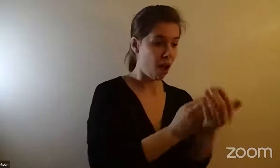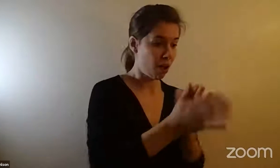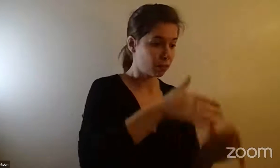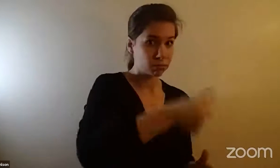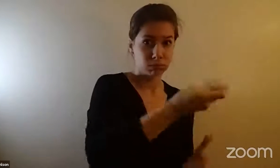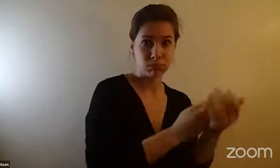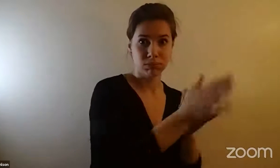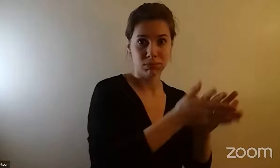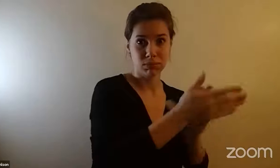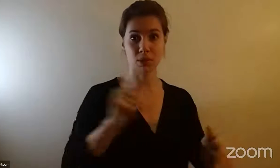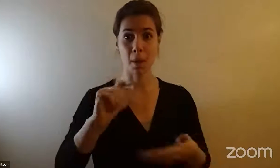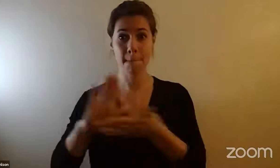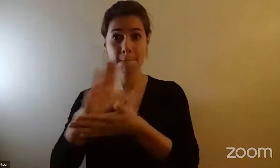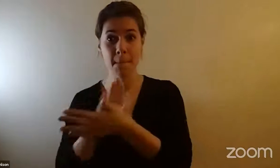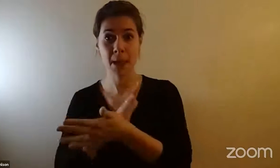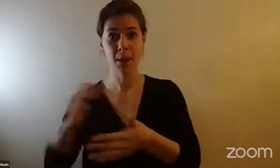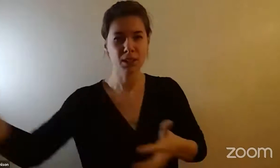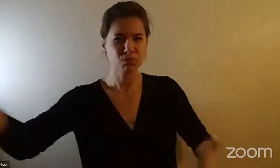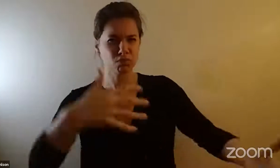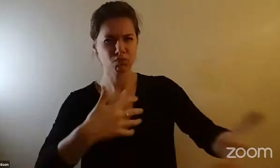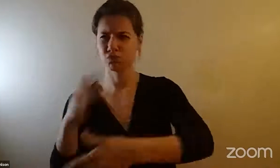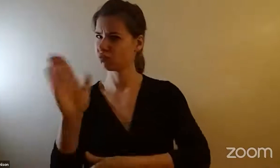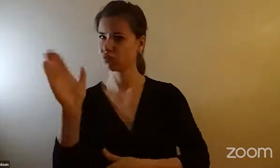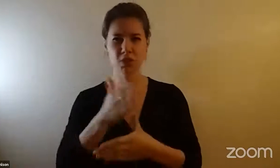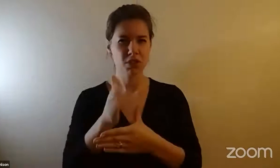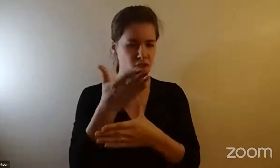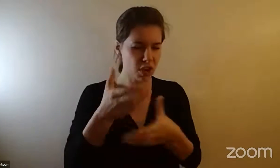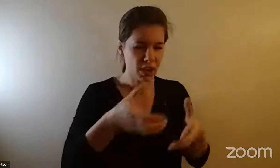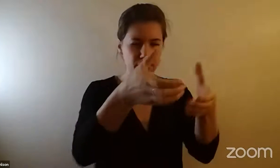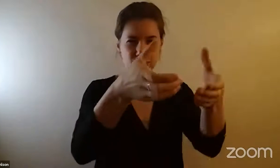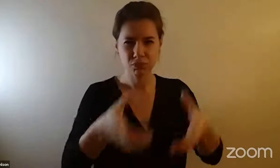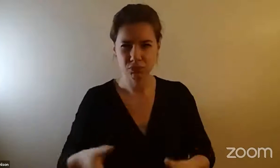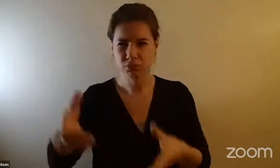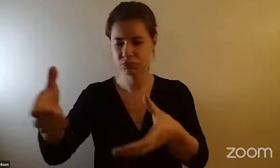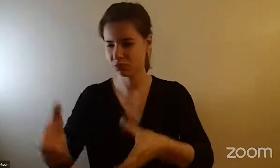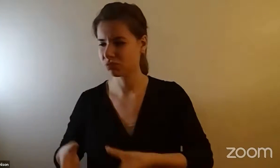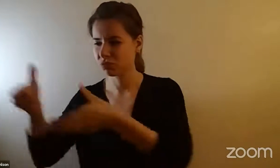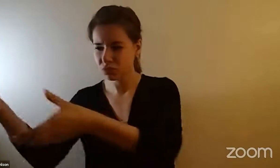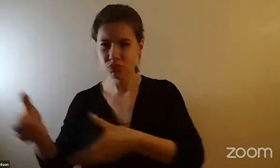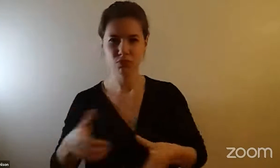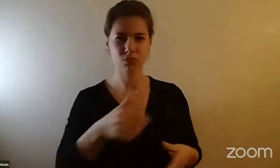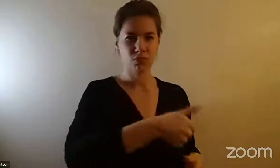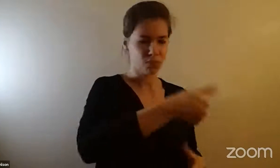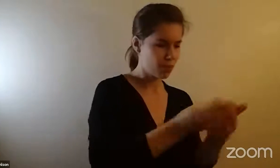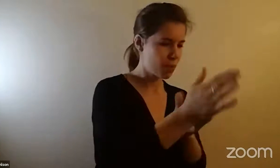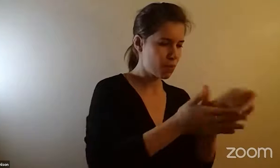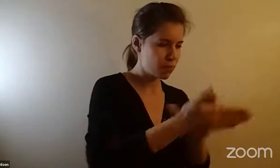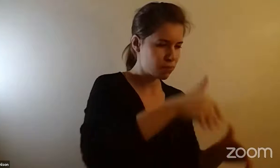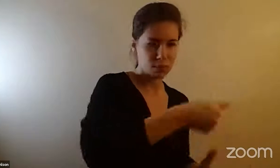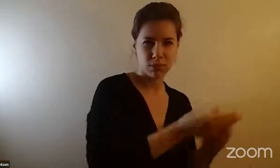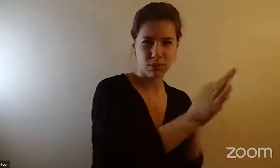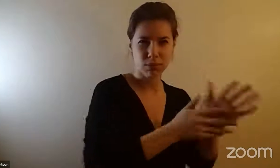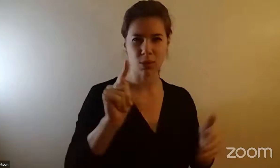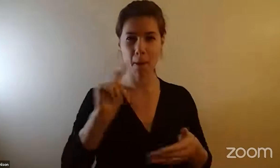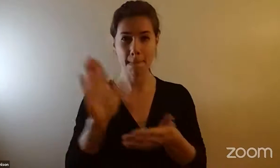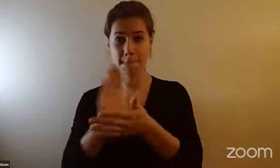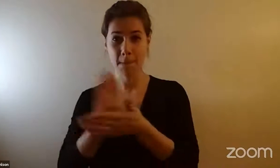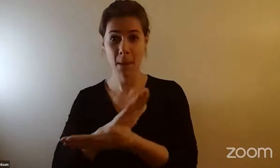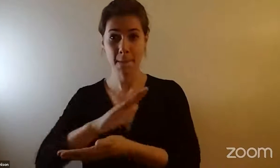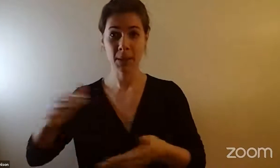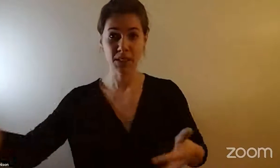Hark, hear them yell, all is not well, virus repel, do not rebel, stay where you dwell, home or